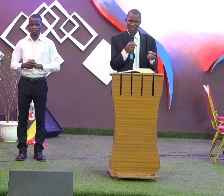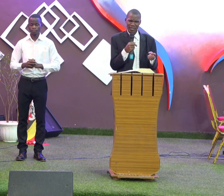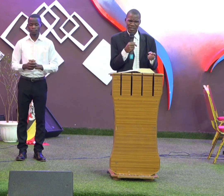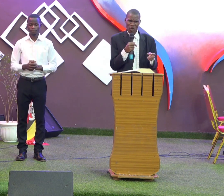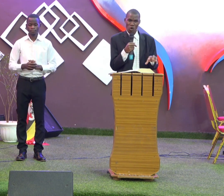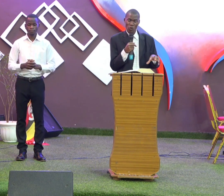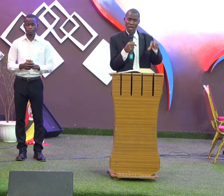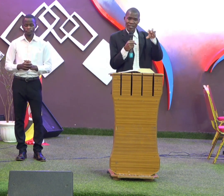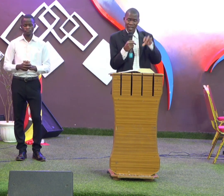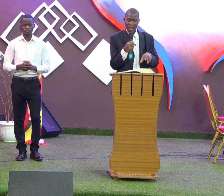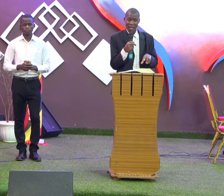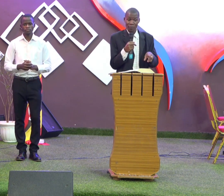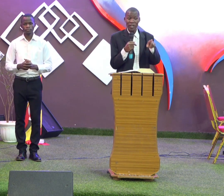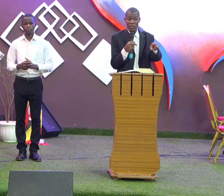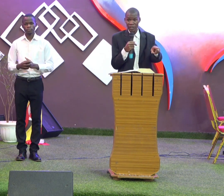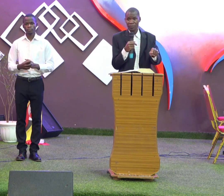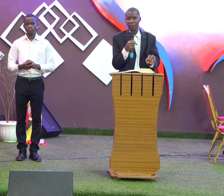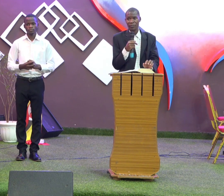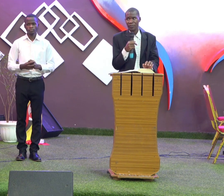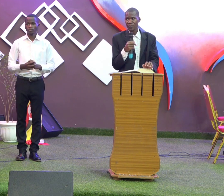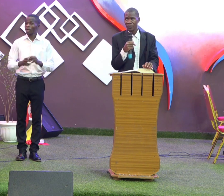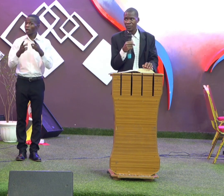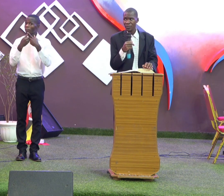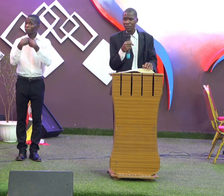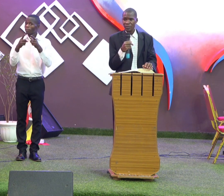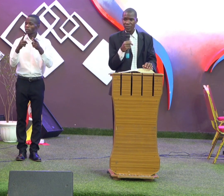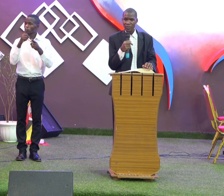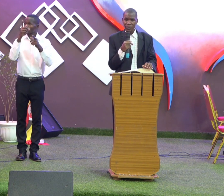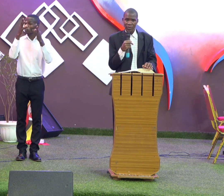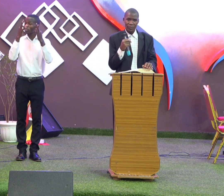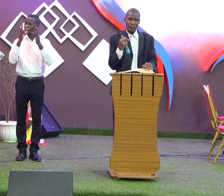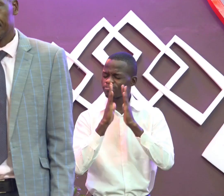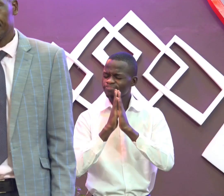but God was there and he punished him. Hey, chimwechi sana okusabira.